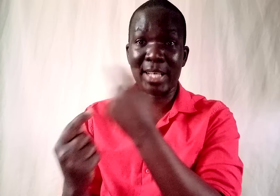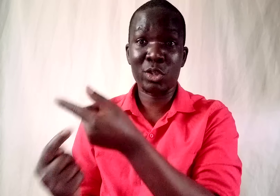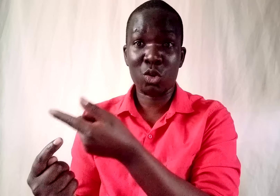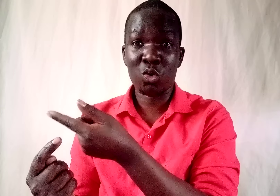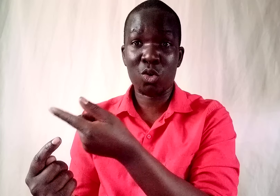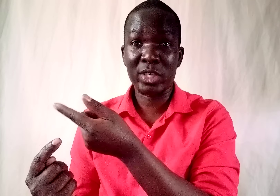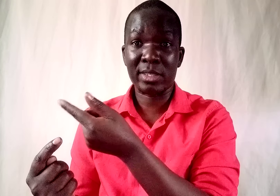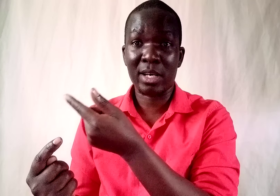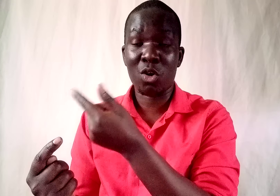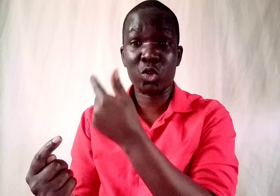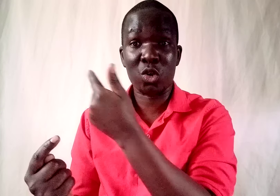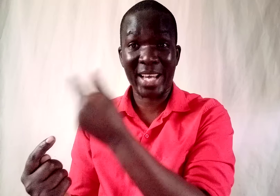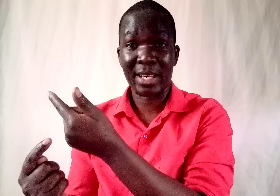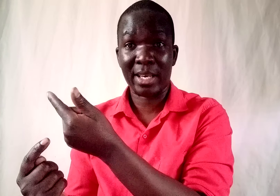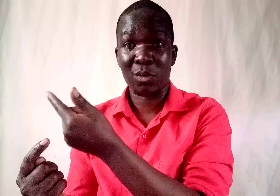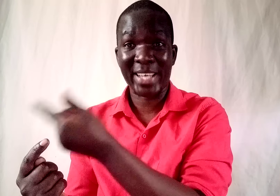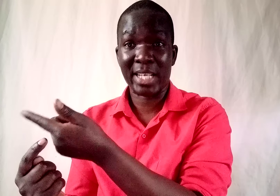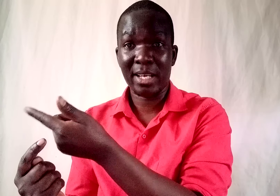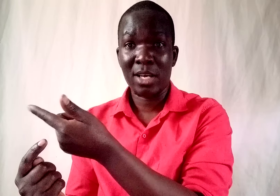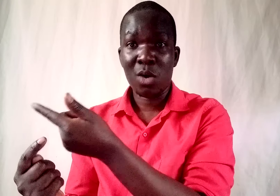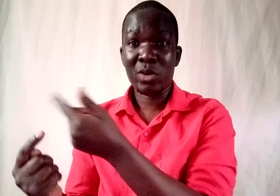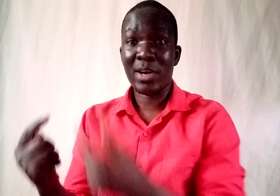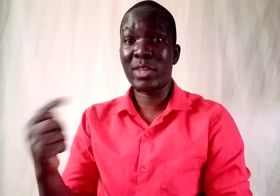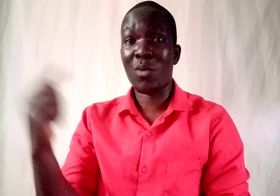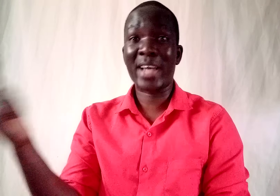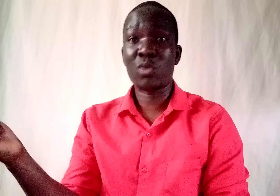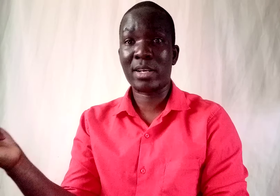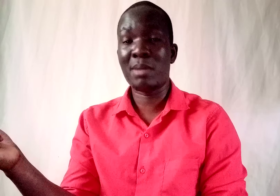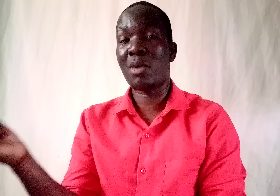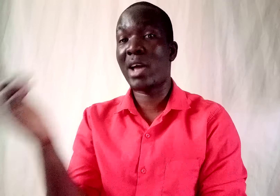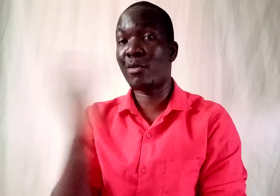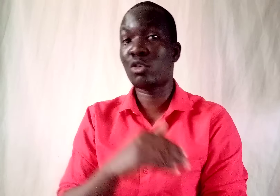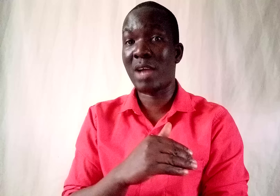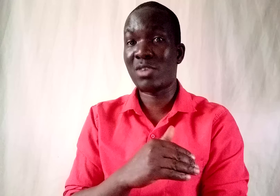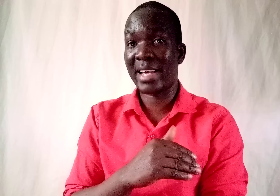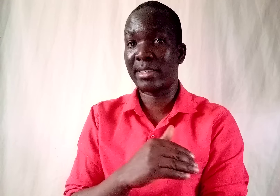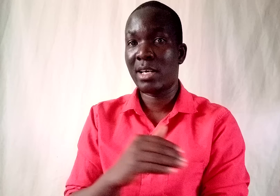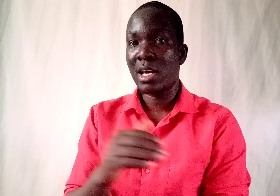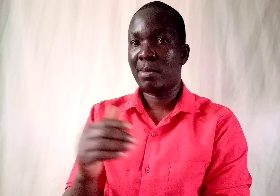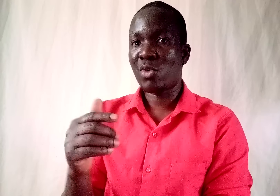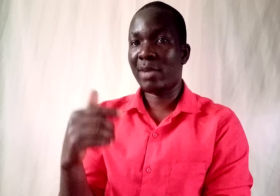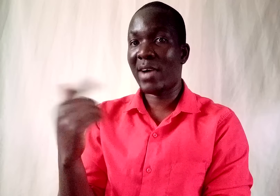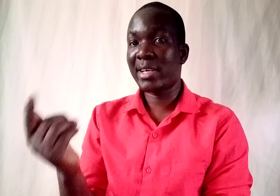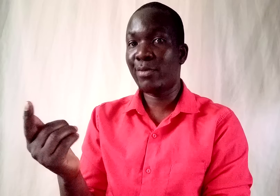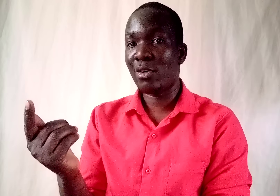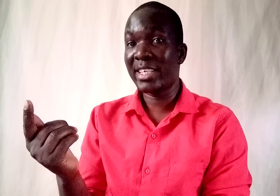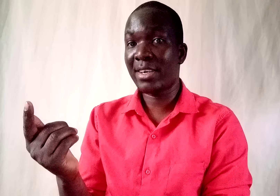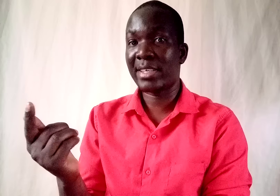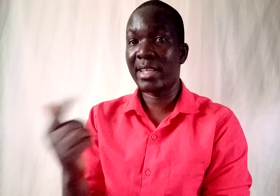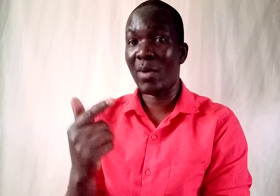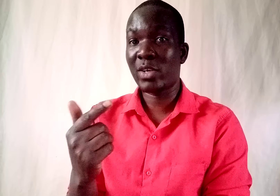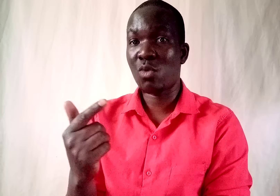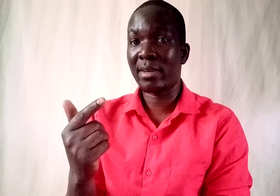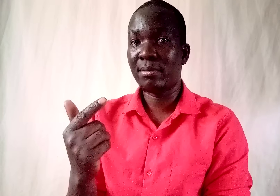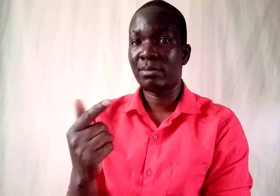is always also white. We refer to the white one. Remember, we have also brown rice, but we are referring for this case the white one.